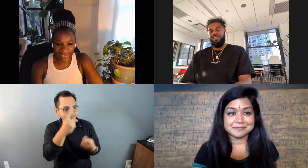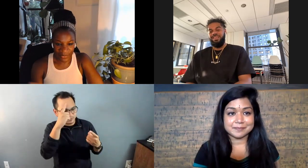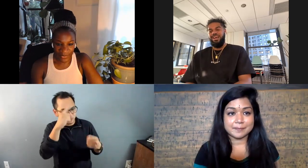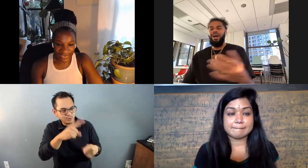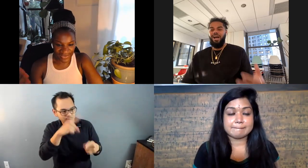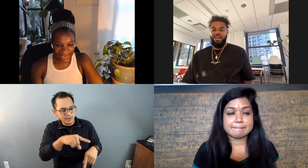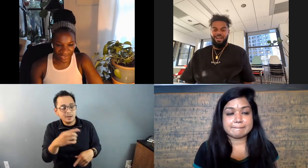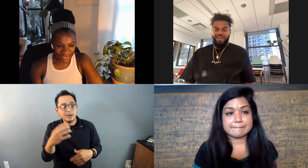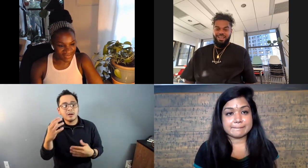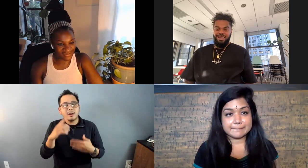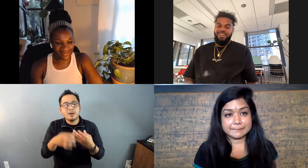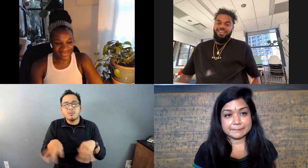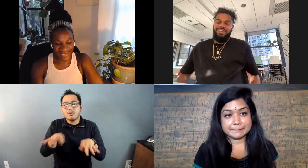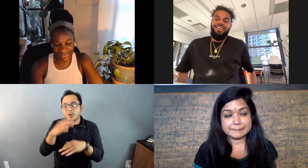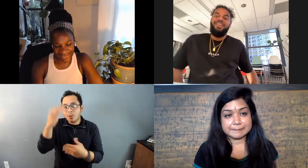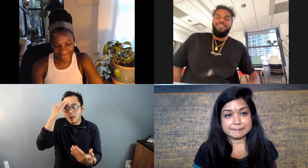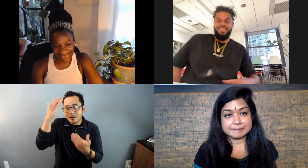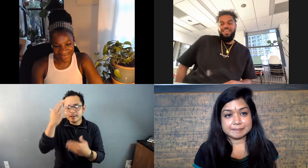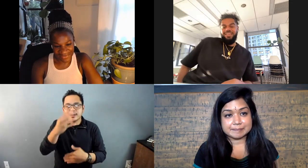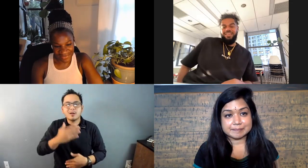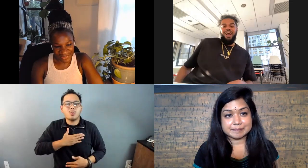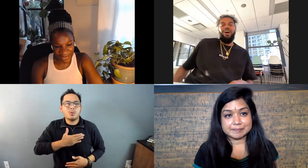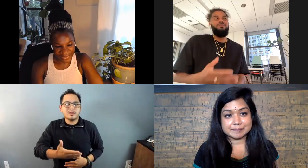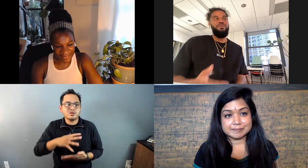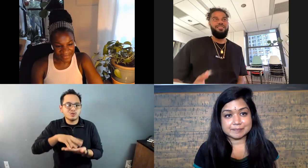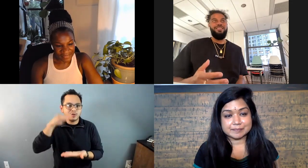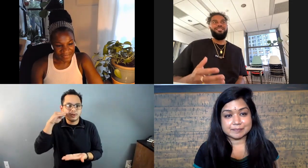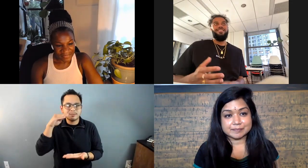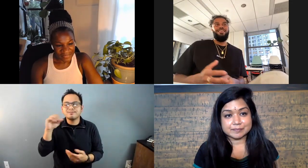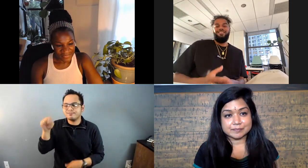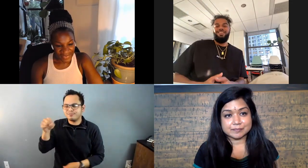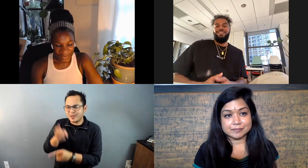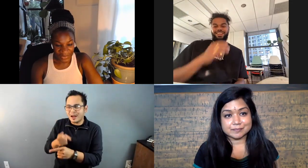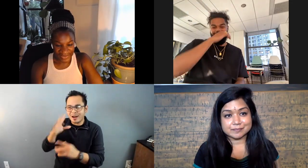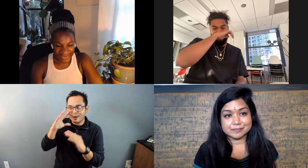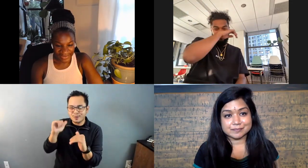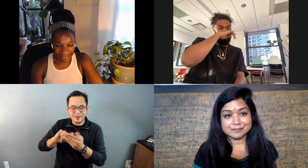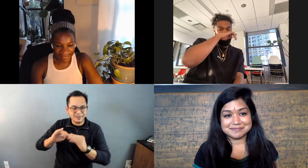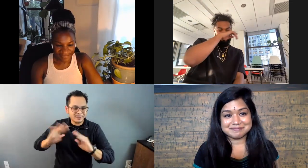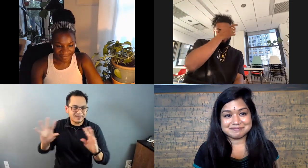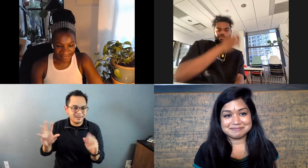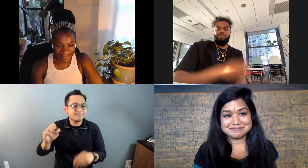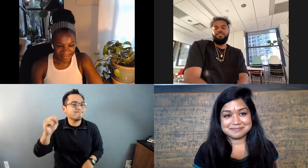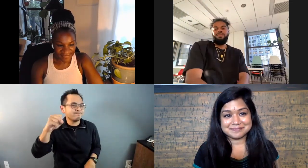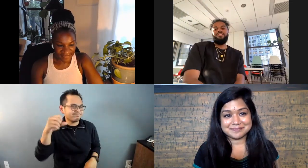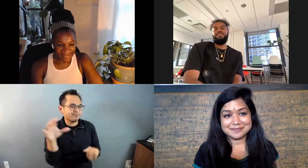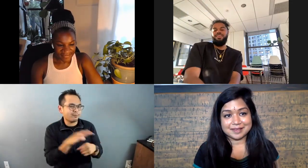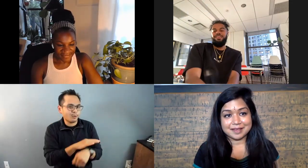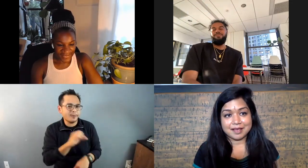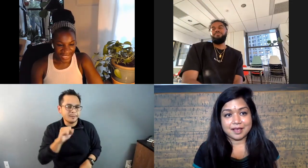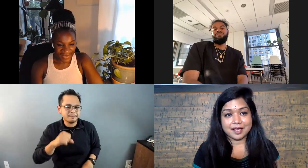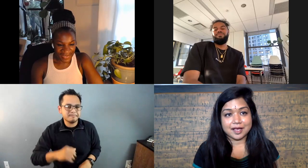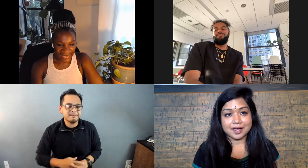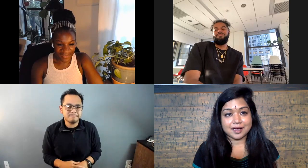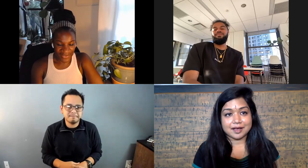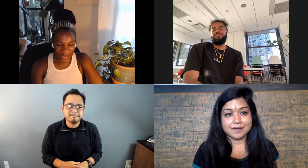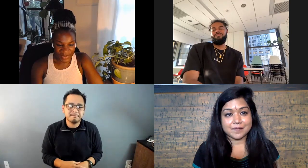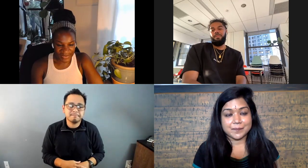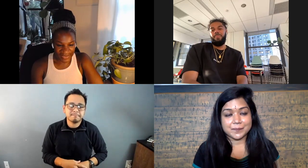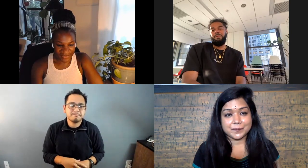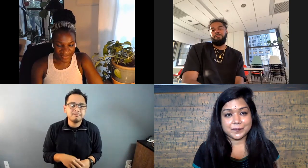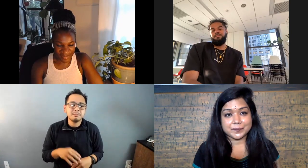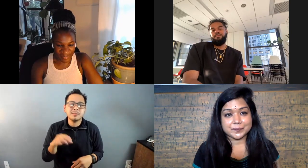of the thing where you get like fumbling, a little fumbling happens, like the term by